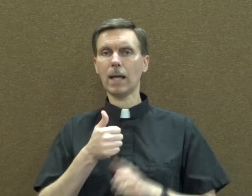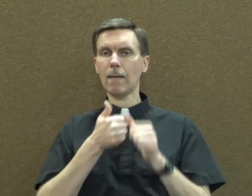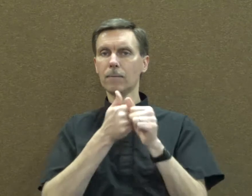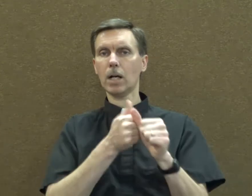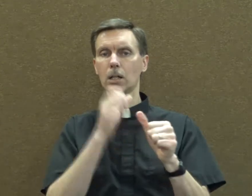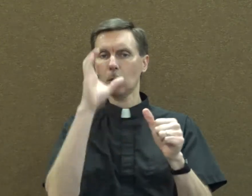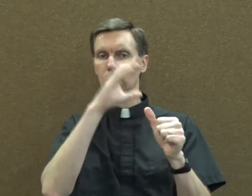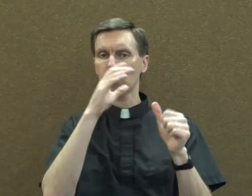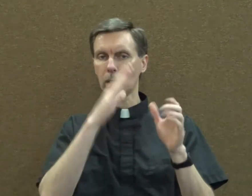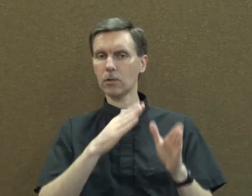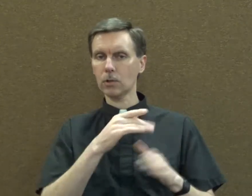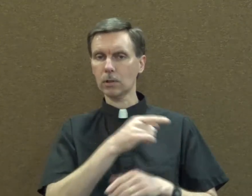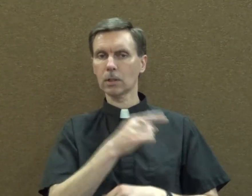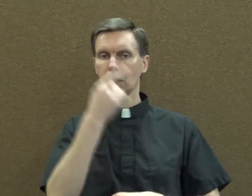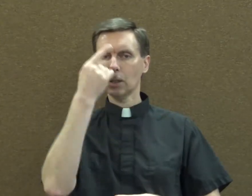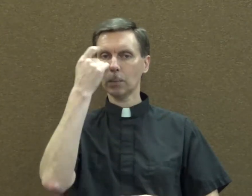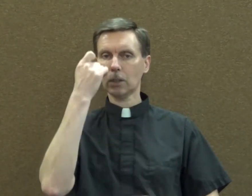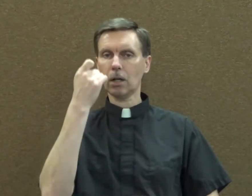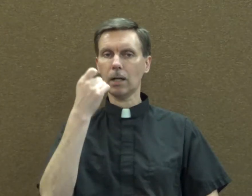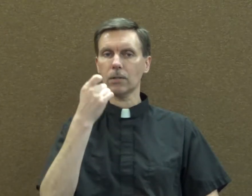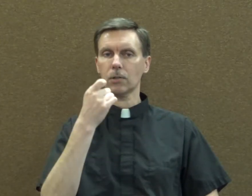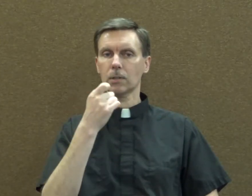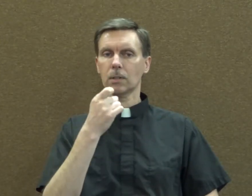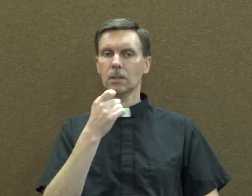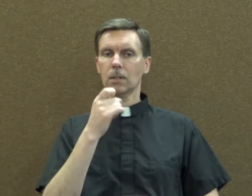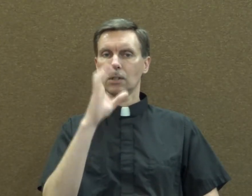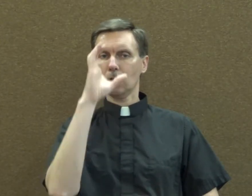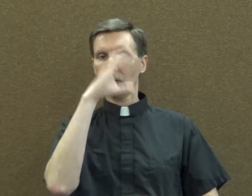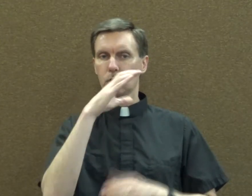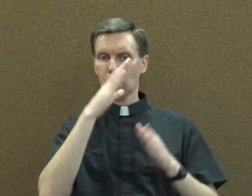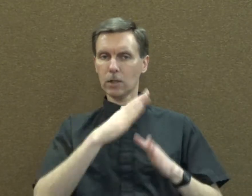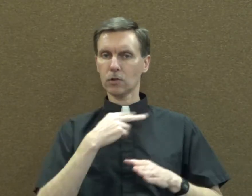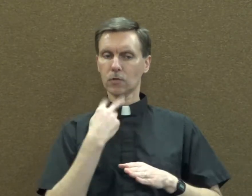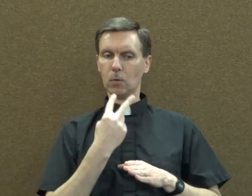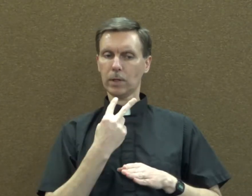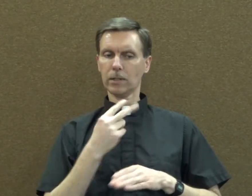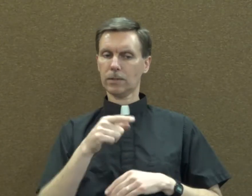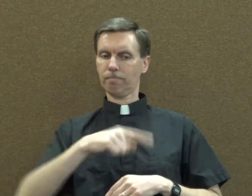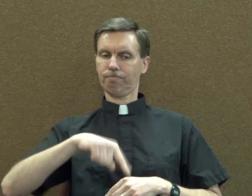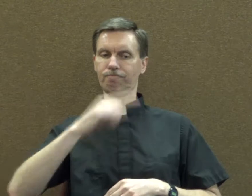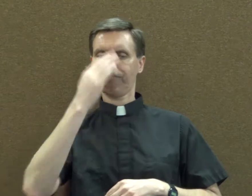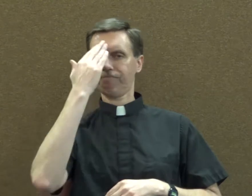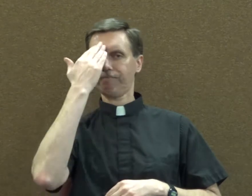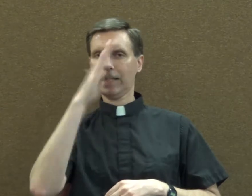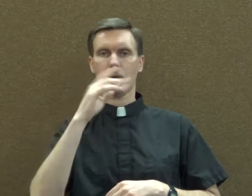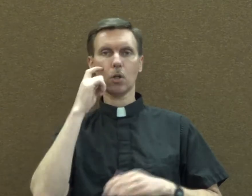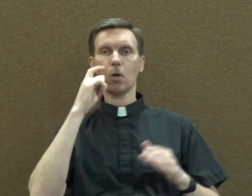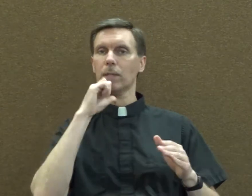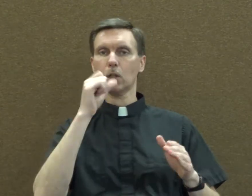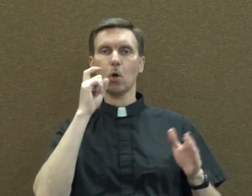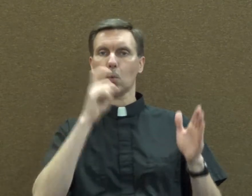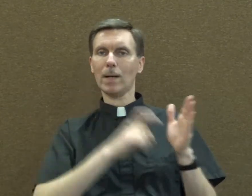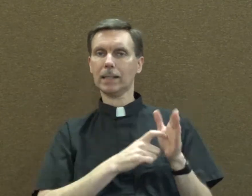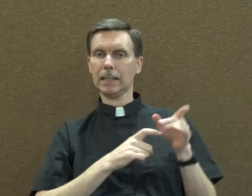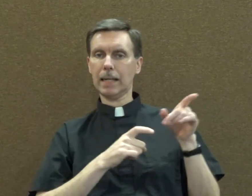not follow a stranger because a stranger's voice, they don't know, they don't recognize